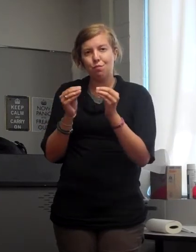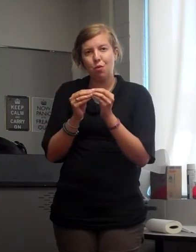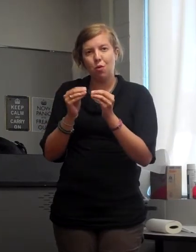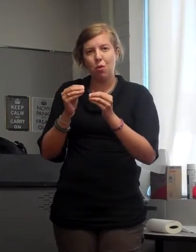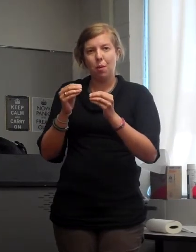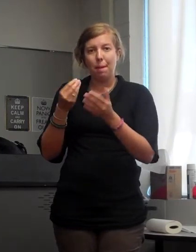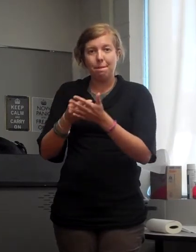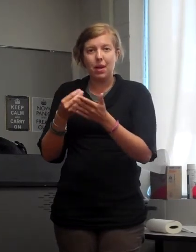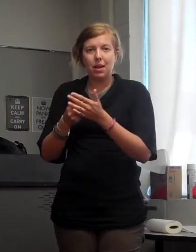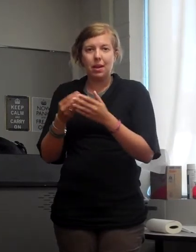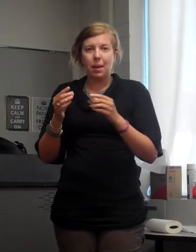allows us to go out to eat,